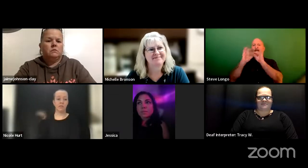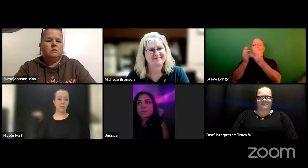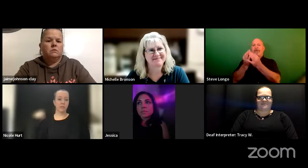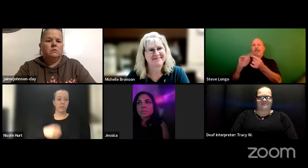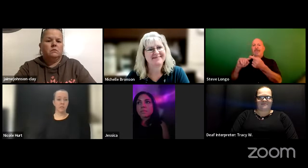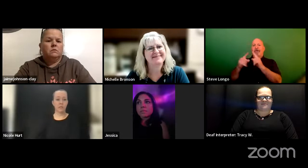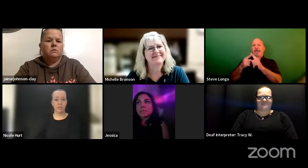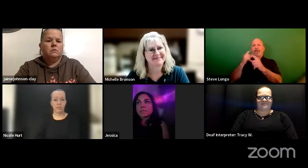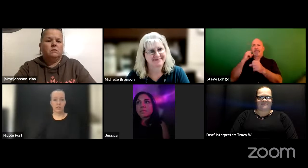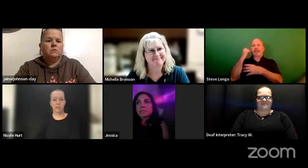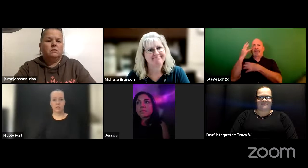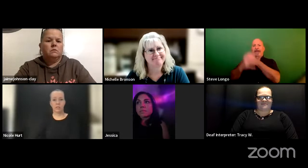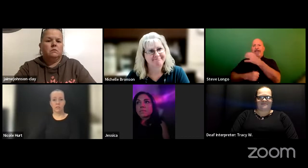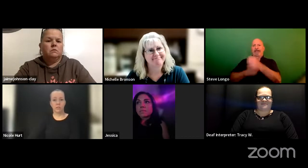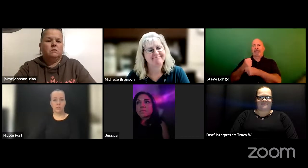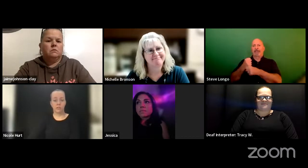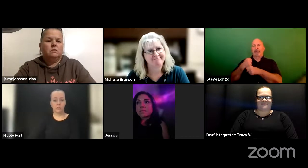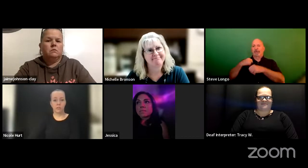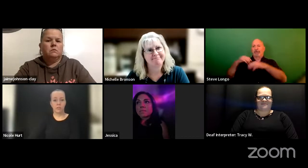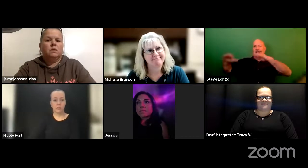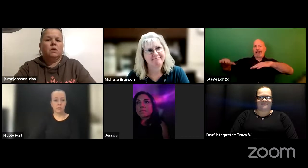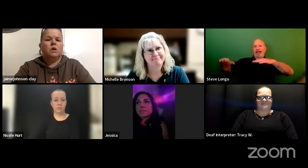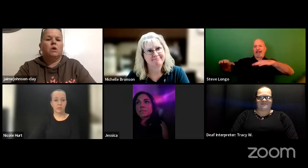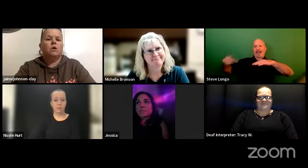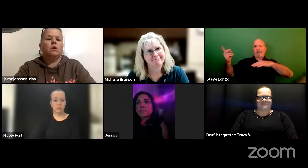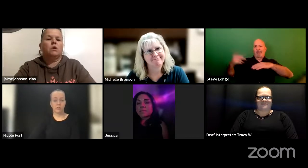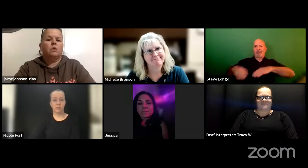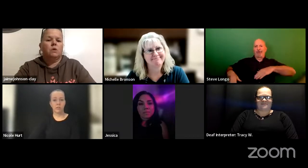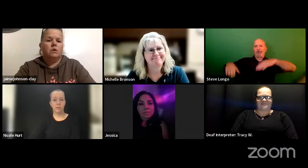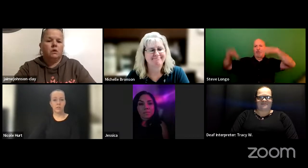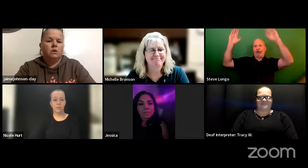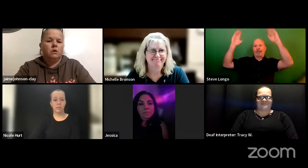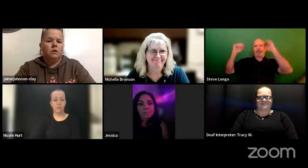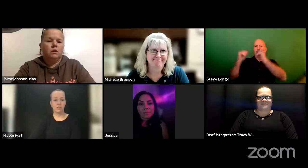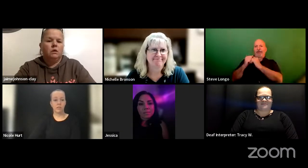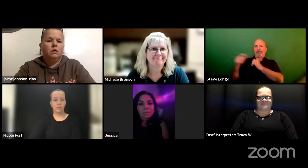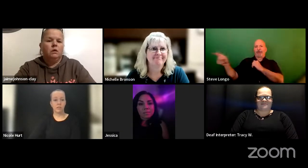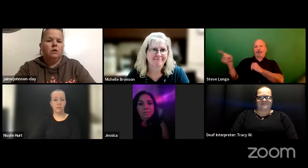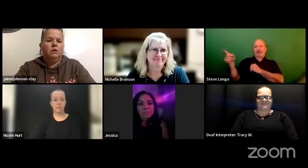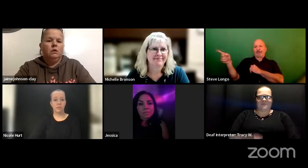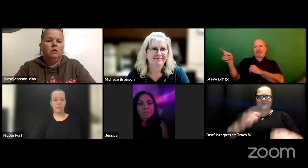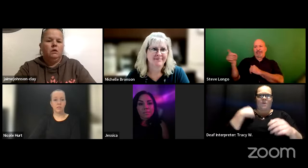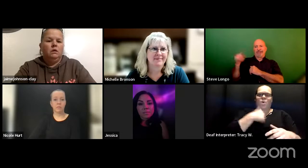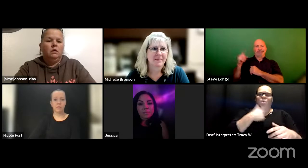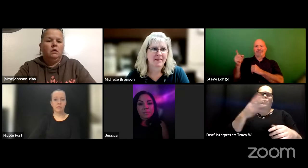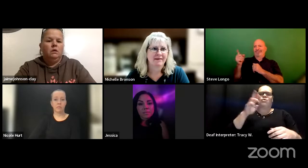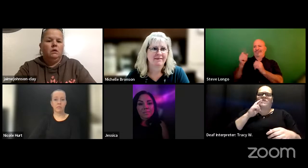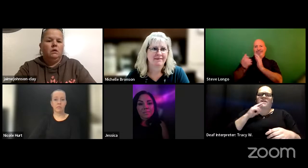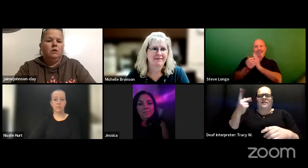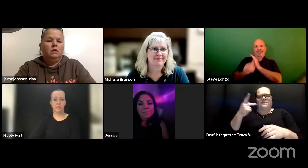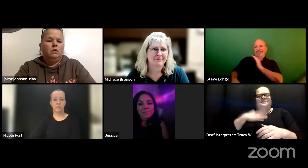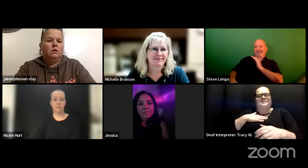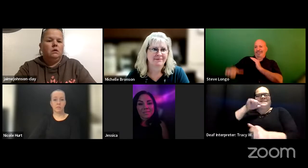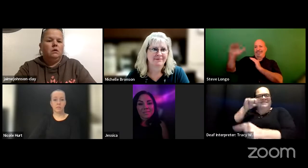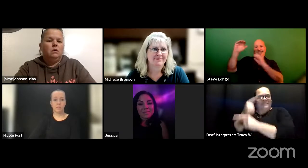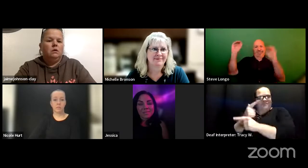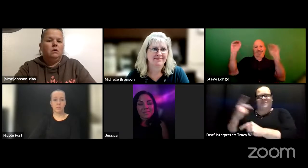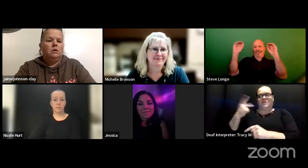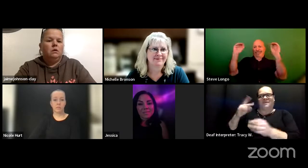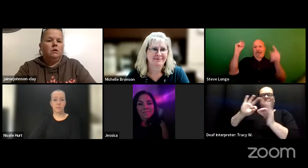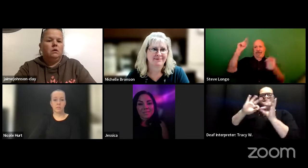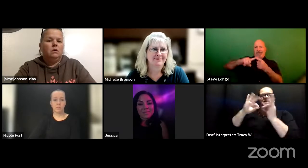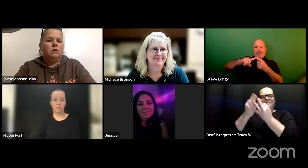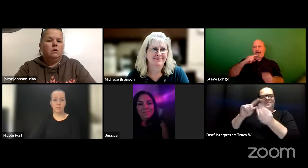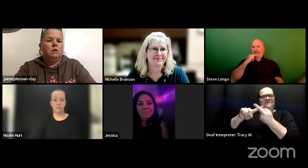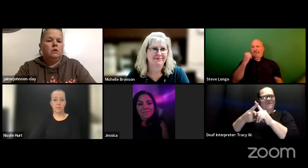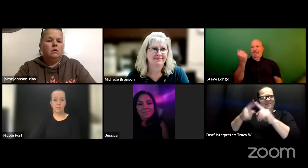Rita was a family friend, a sister, if you will. We grew up together. And I